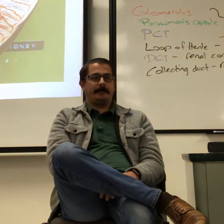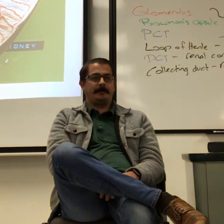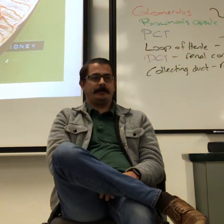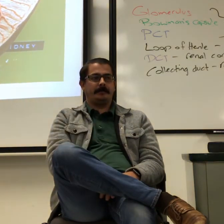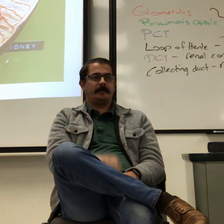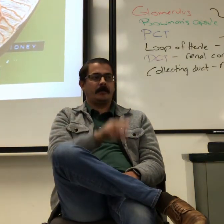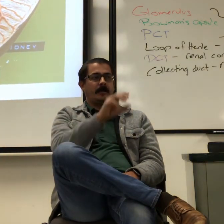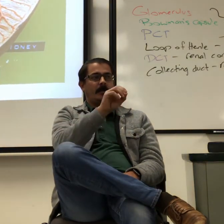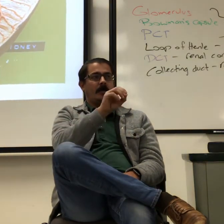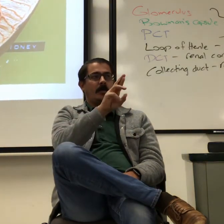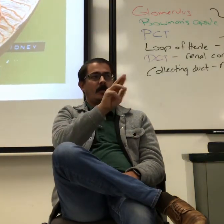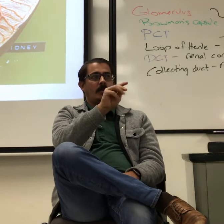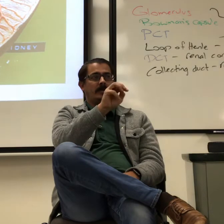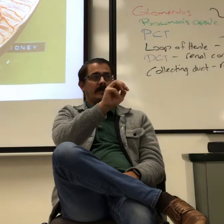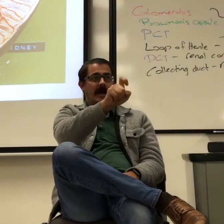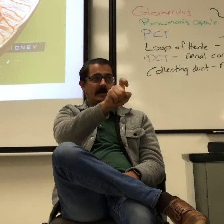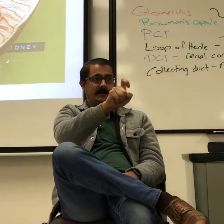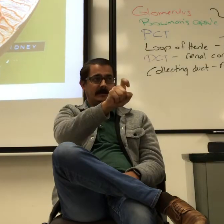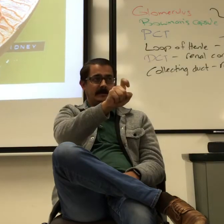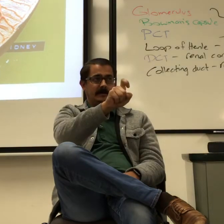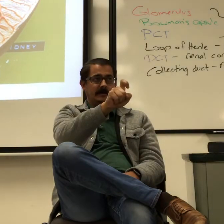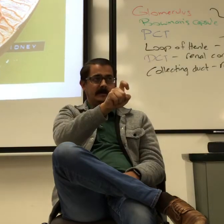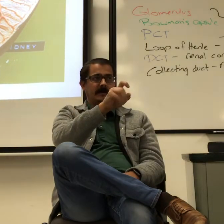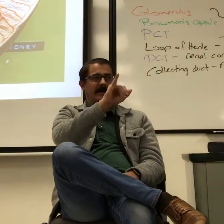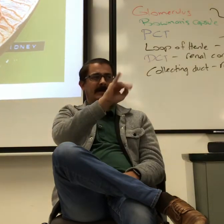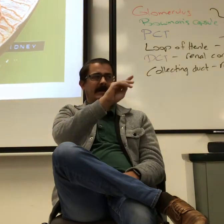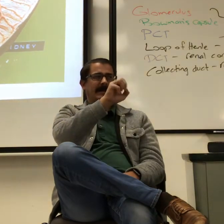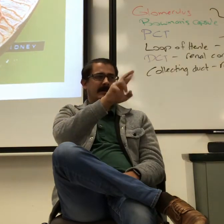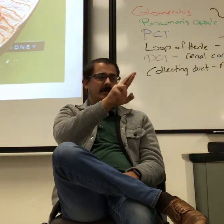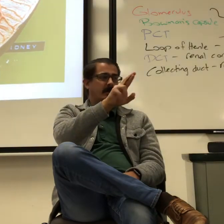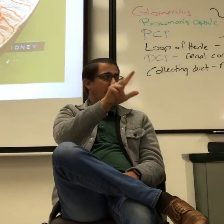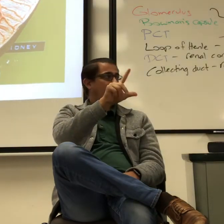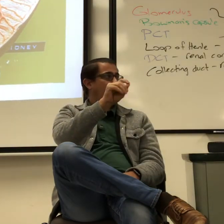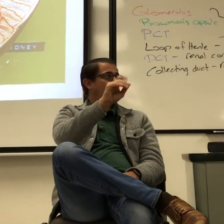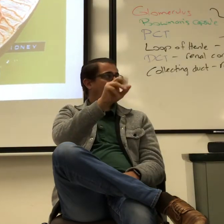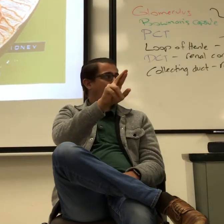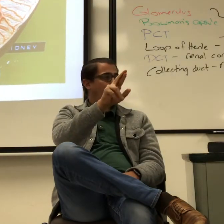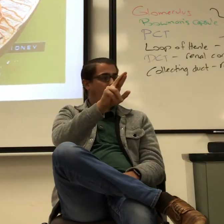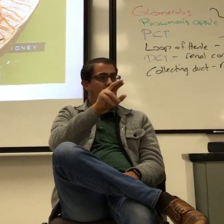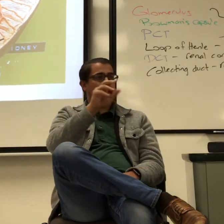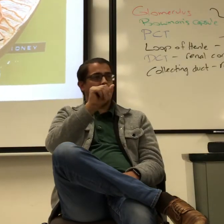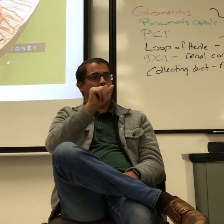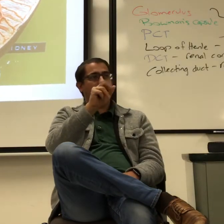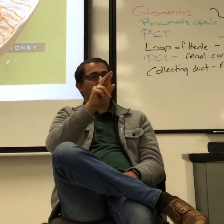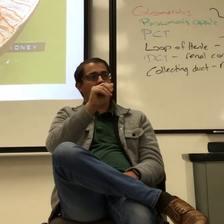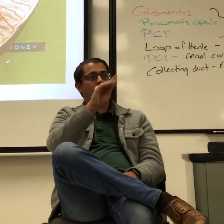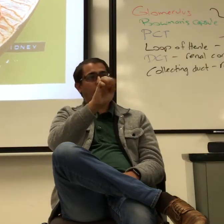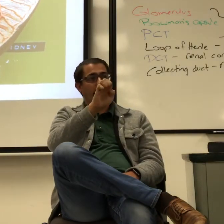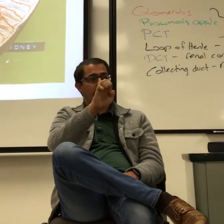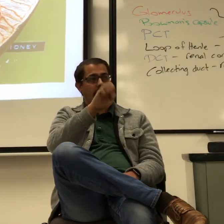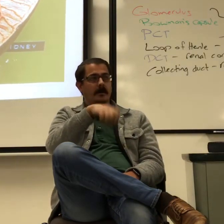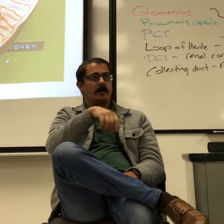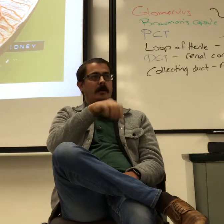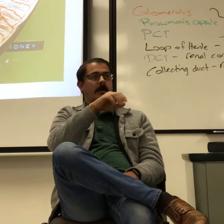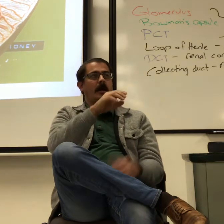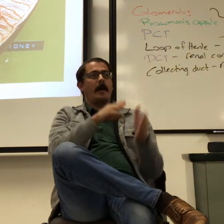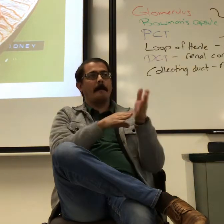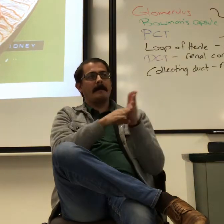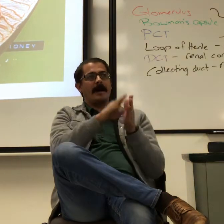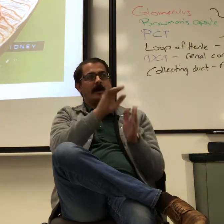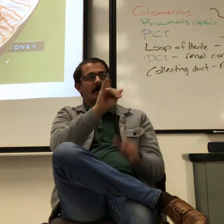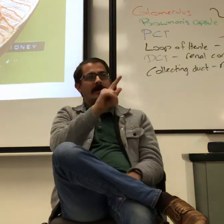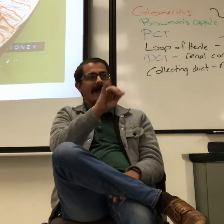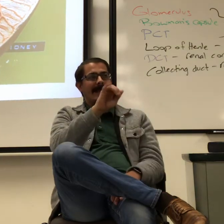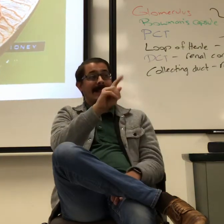Here's cortex. So you can see the interlobar, arcuate, interlobular arteries. There's a minor calyx, there's a